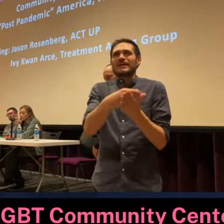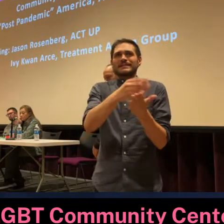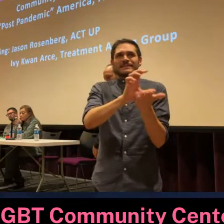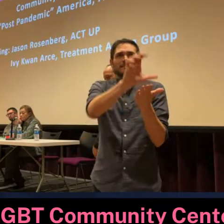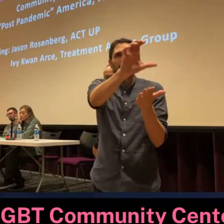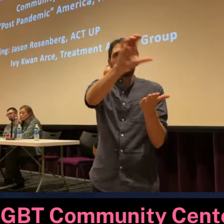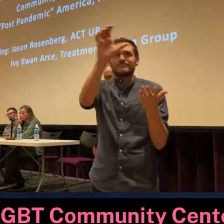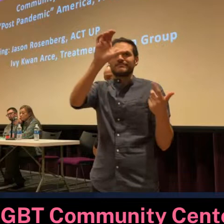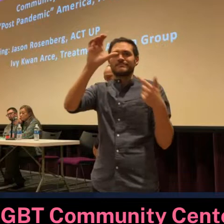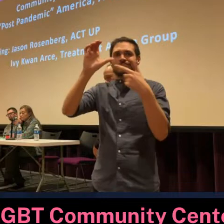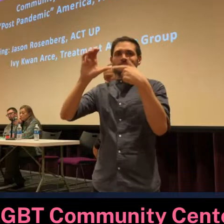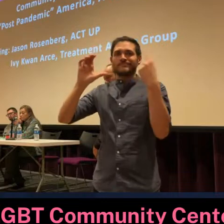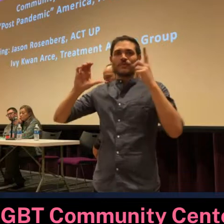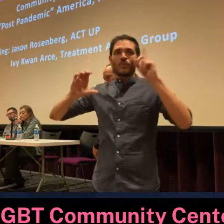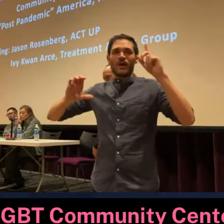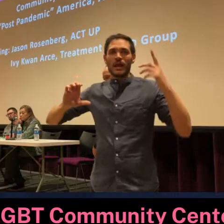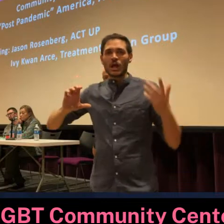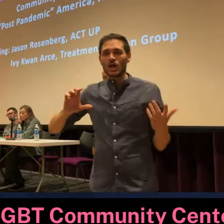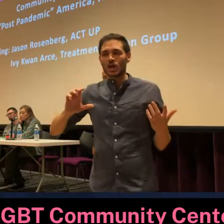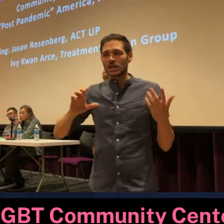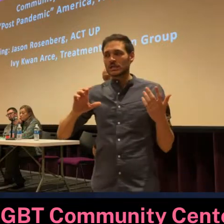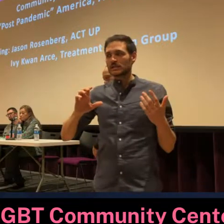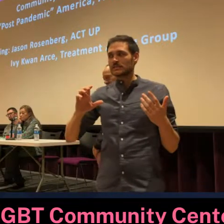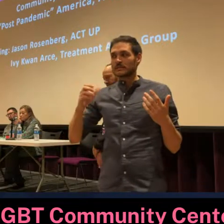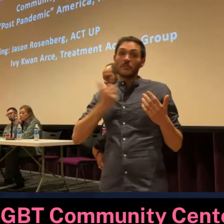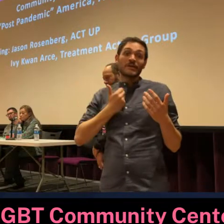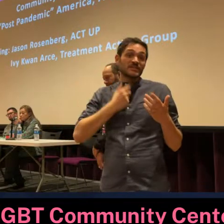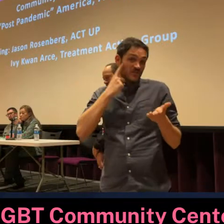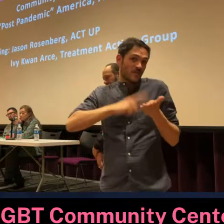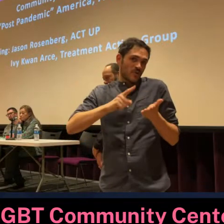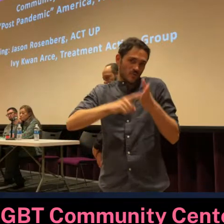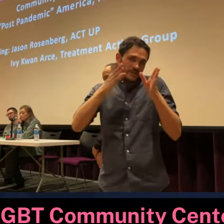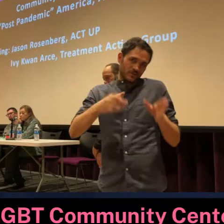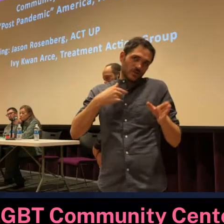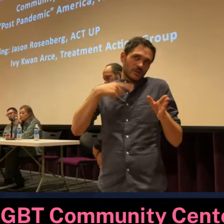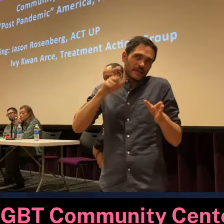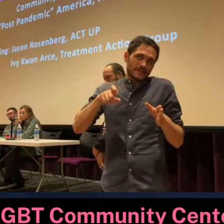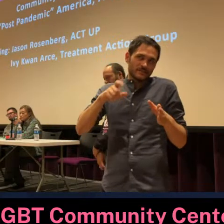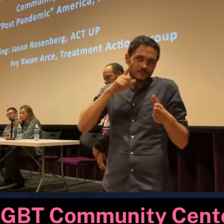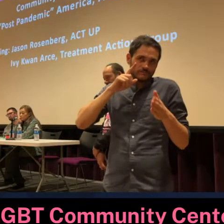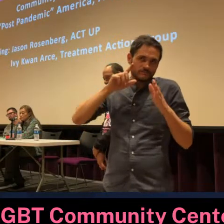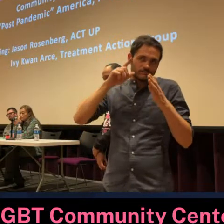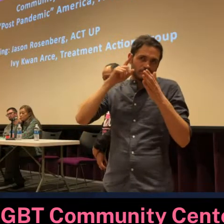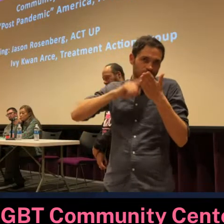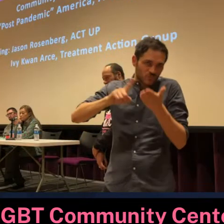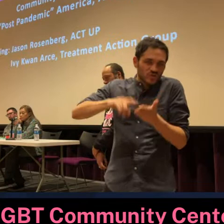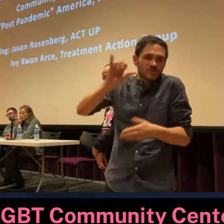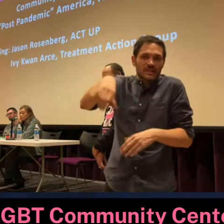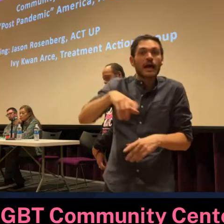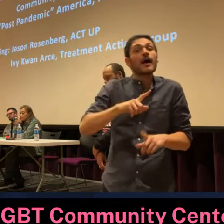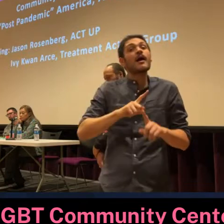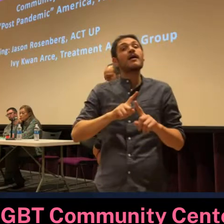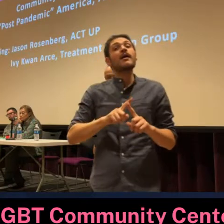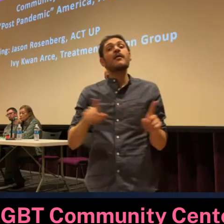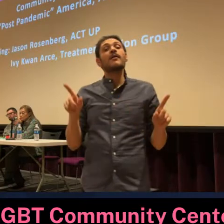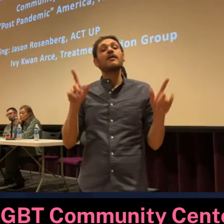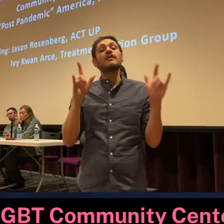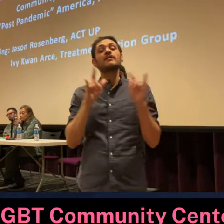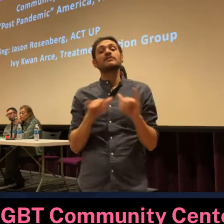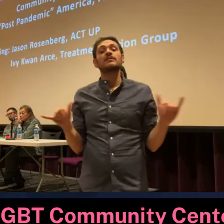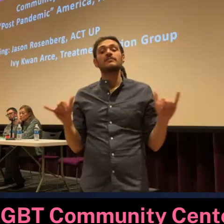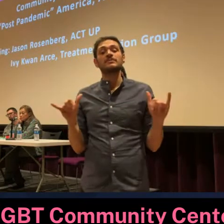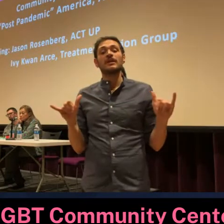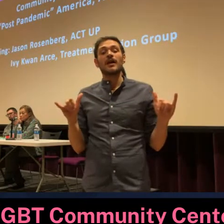And that's something that I feel like as a researcher, I need to do in a lot of things. And then the second thing is, I do a ton of stuff with Judson too, and like, why is it